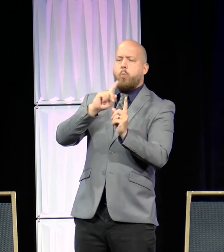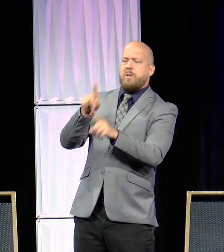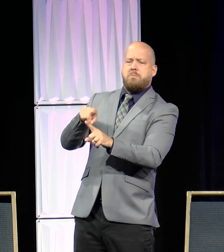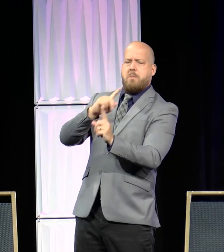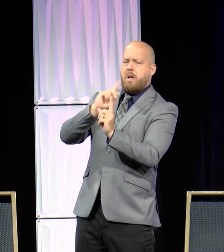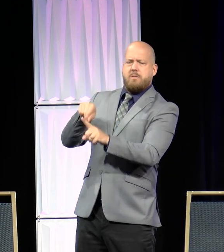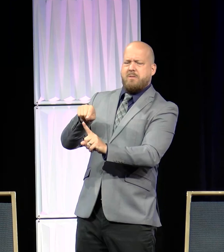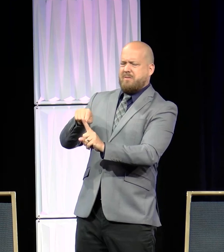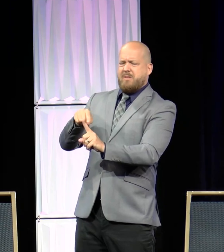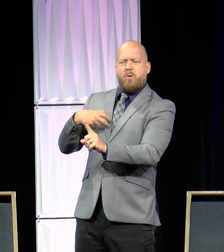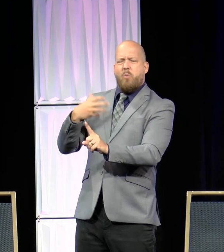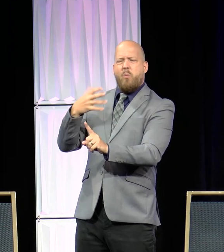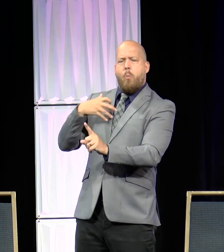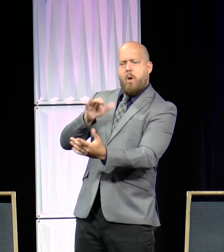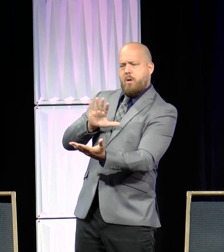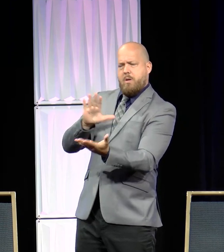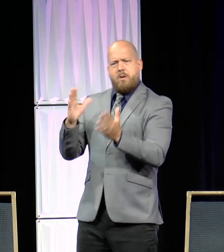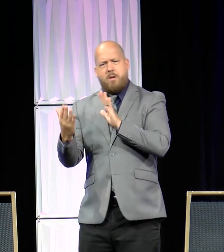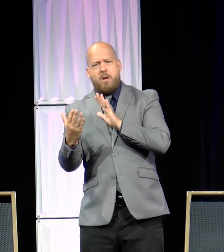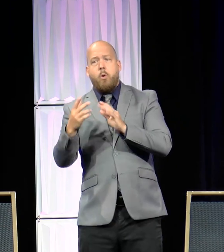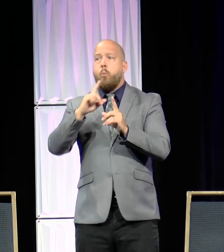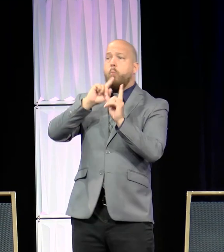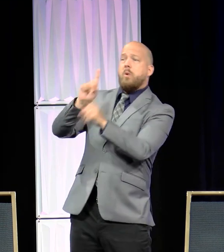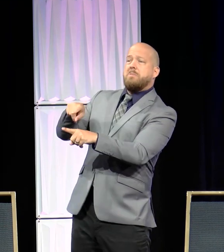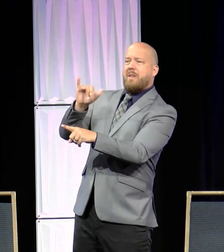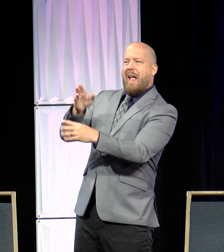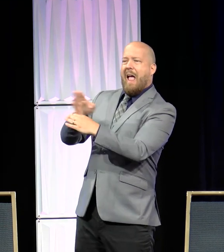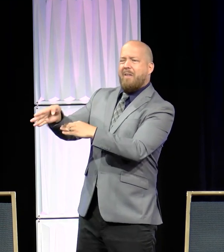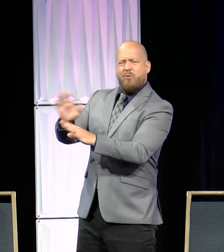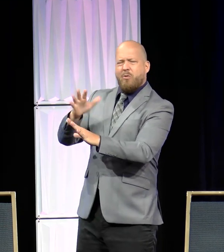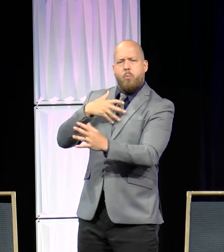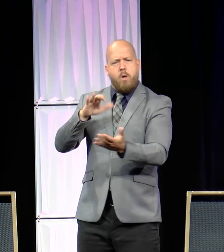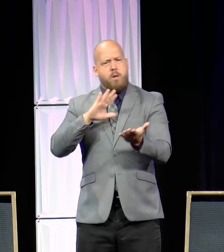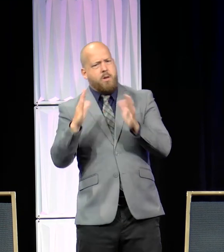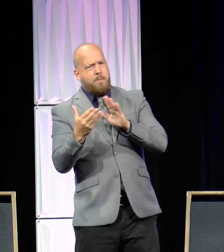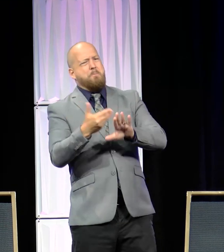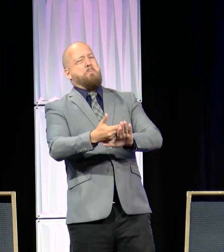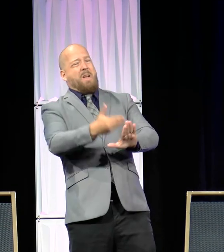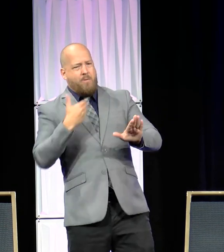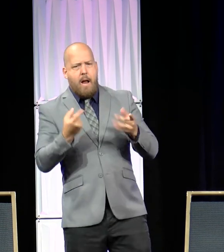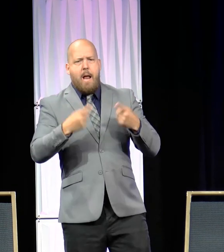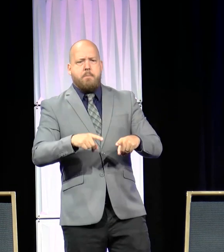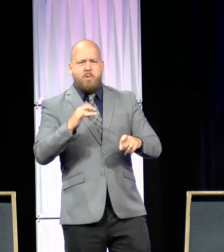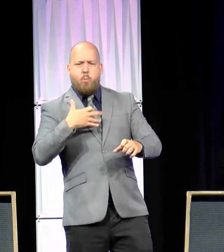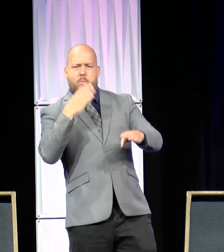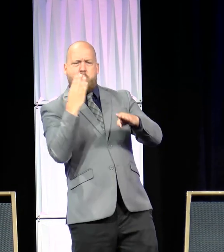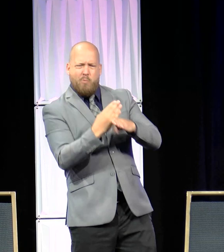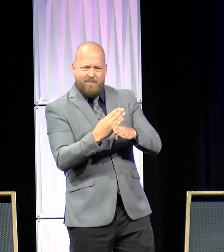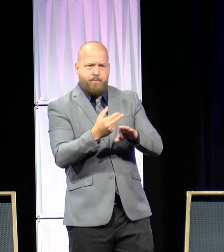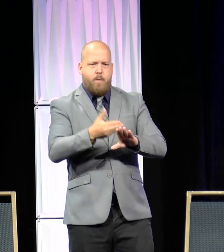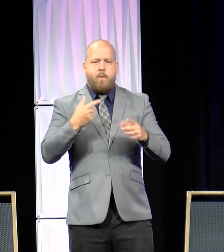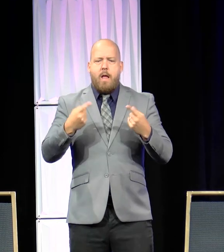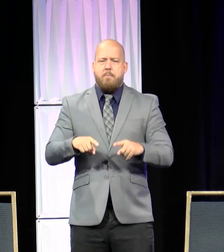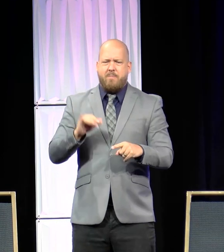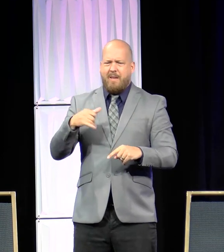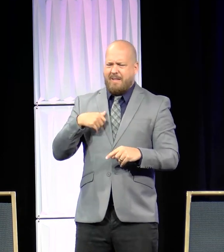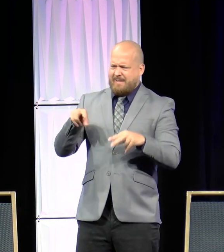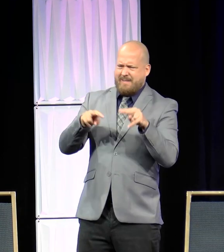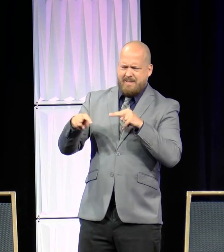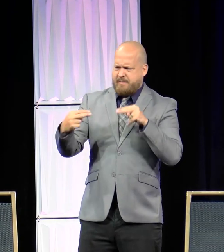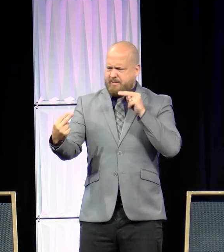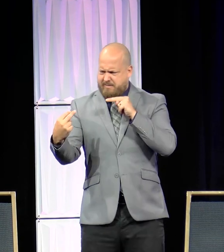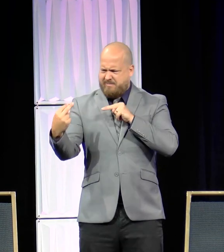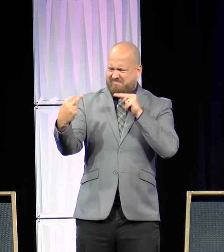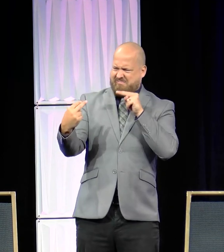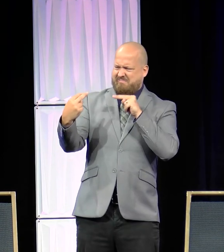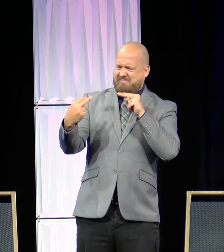violence. But it was a lot of concerns about me doing the work. First of all, it was attractive to funders. Actually, in the signing of the